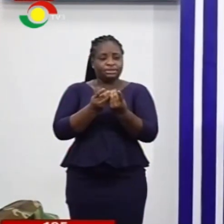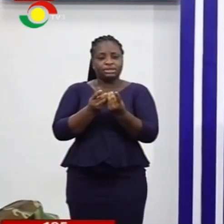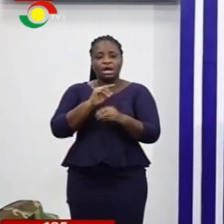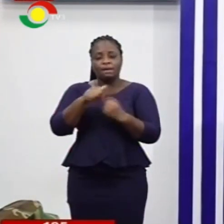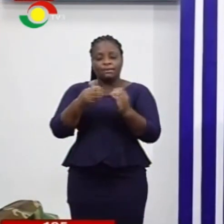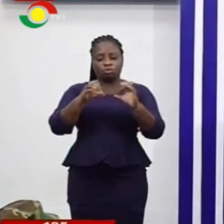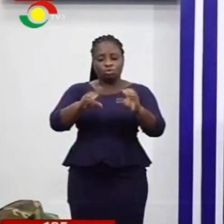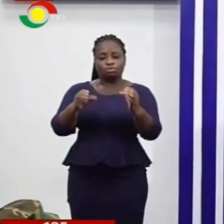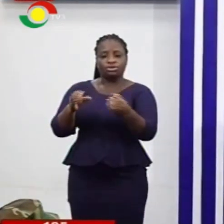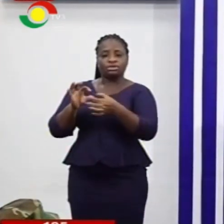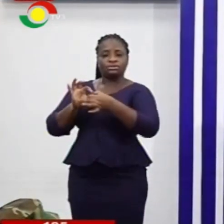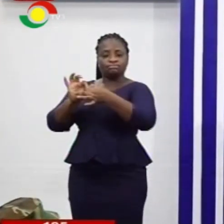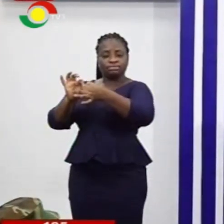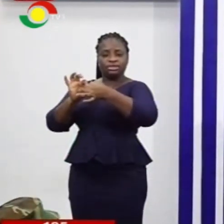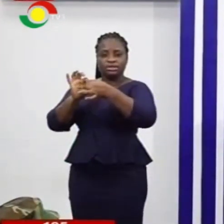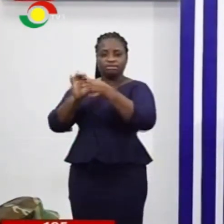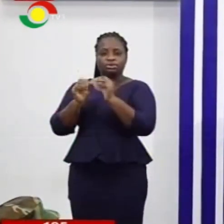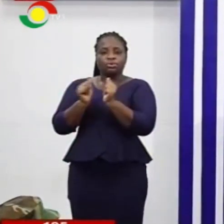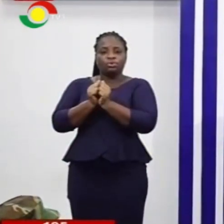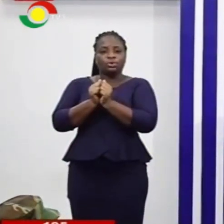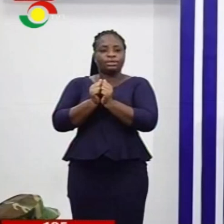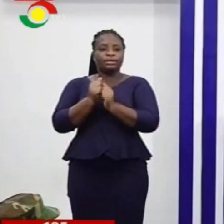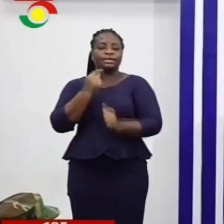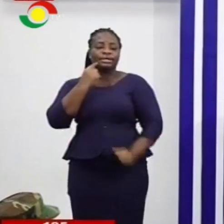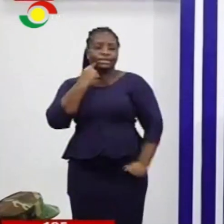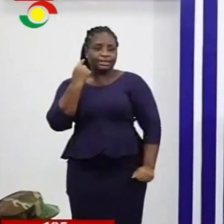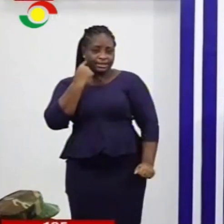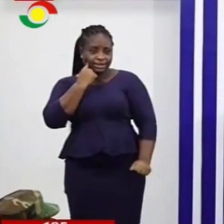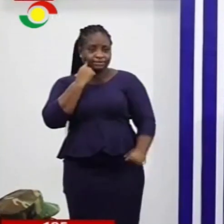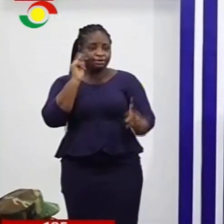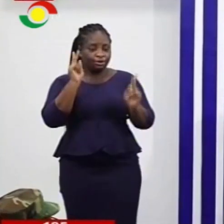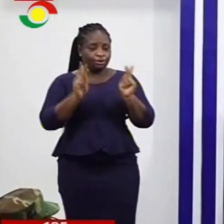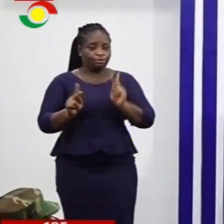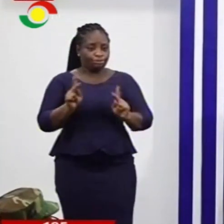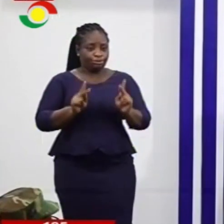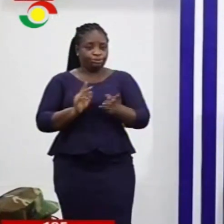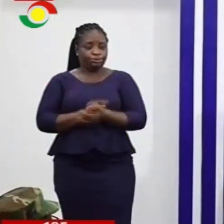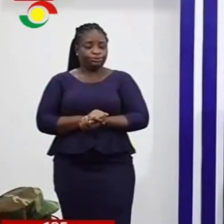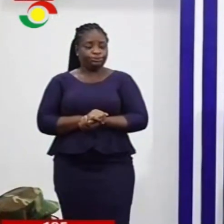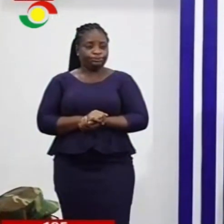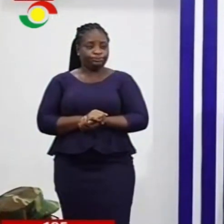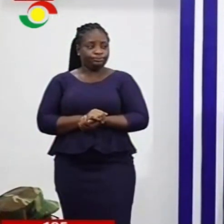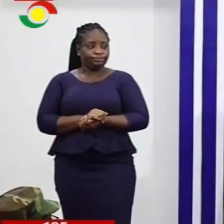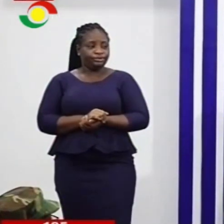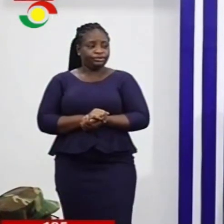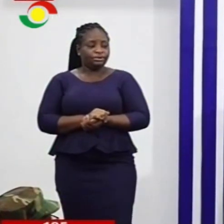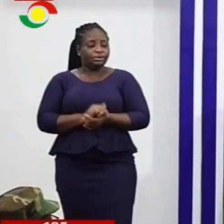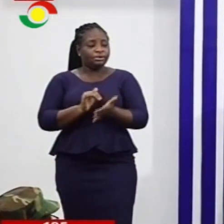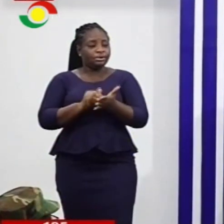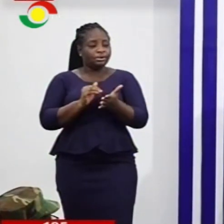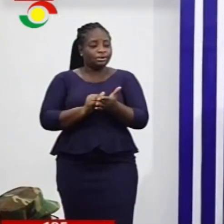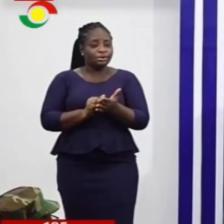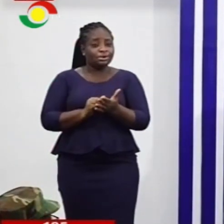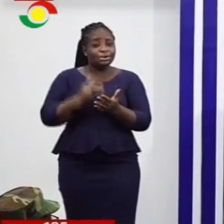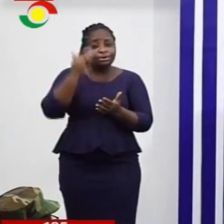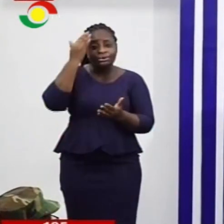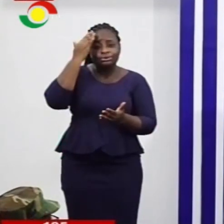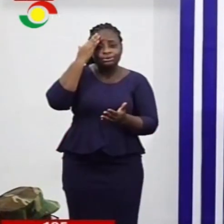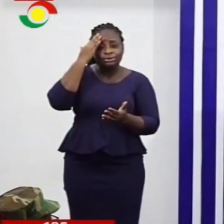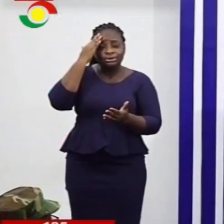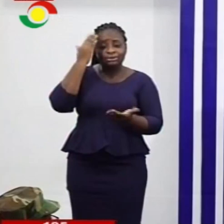community engagements with these persons with impairments. Also take note, ladies and gentlemen, that at